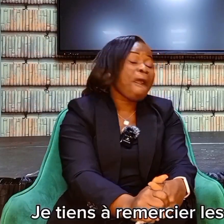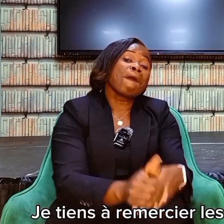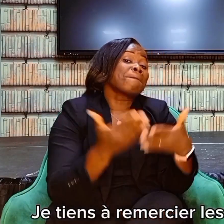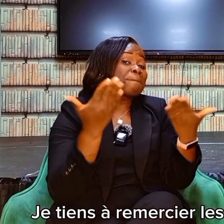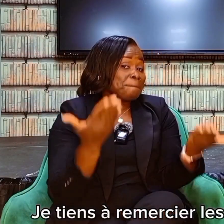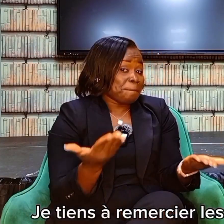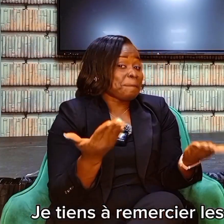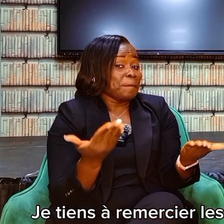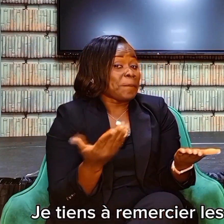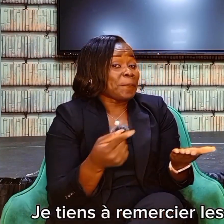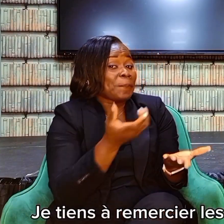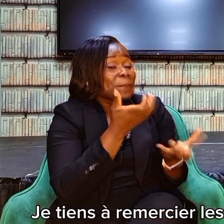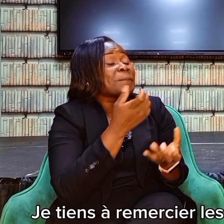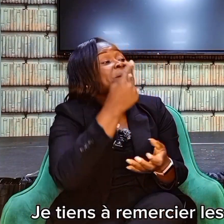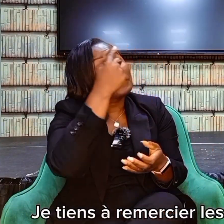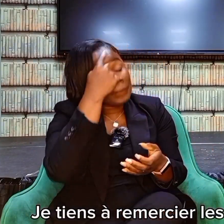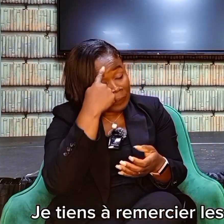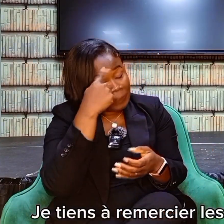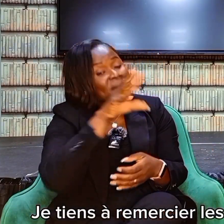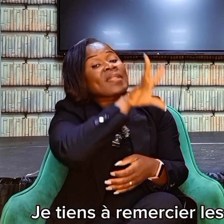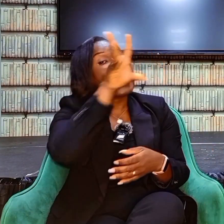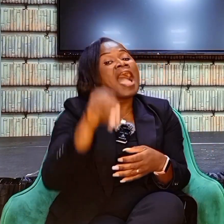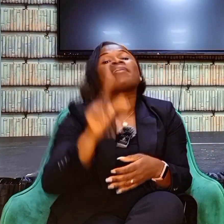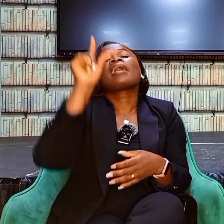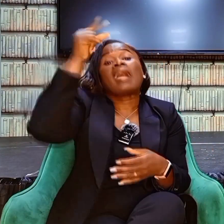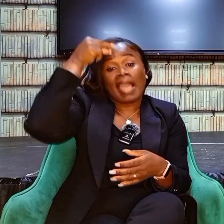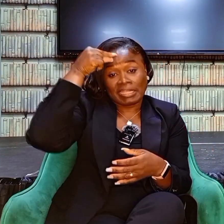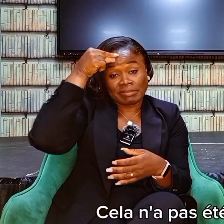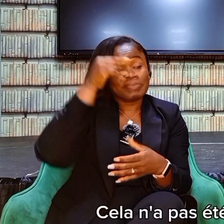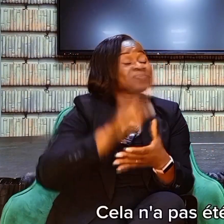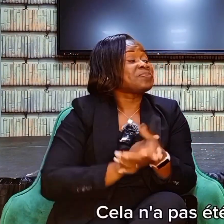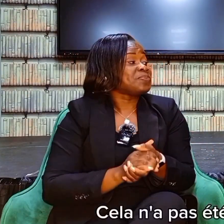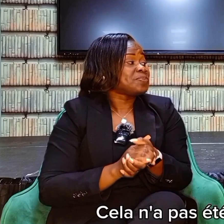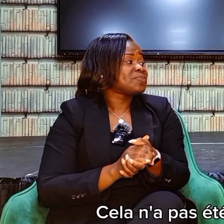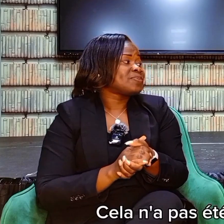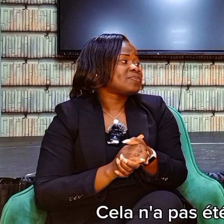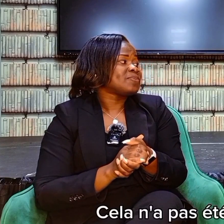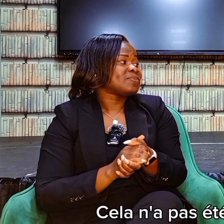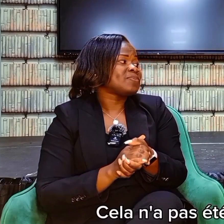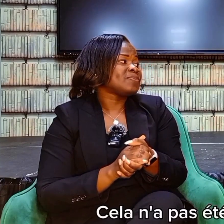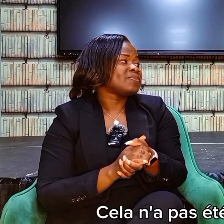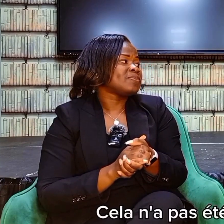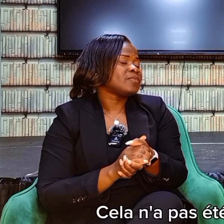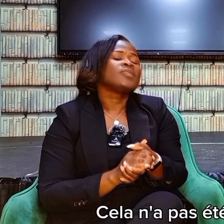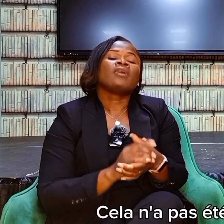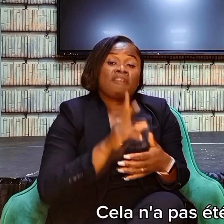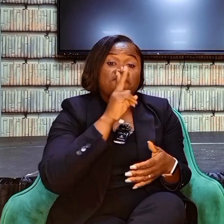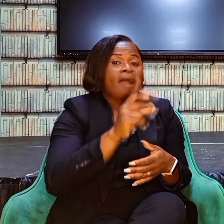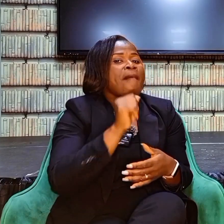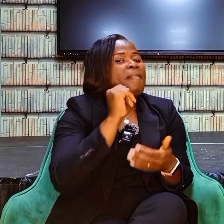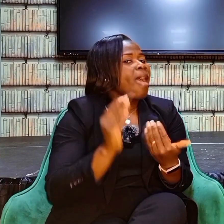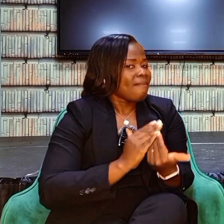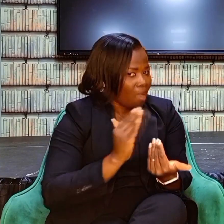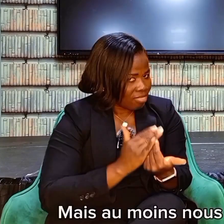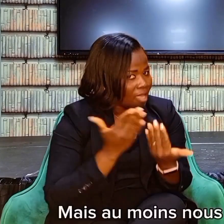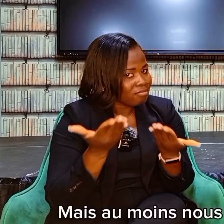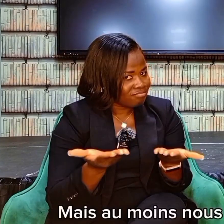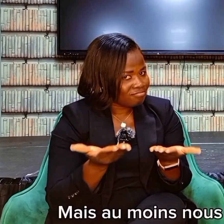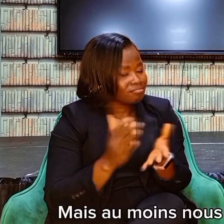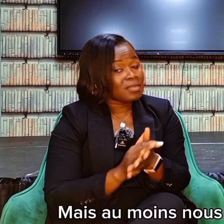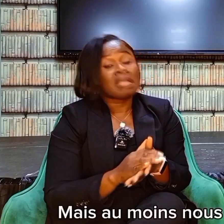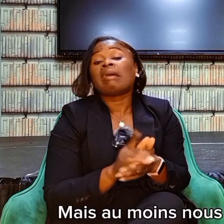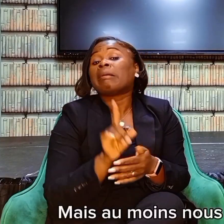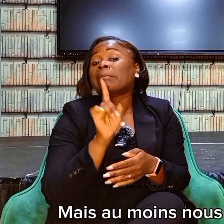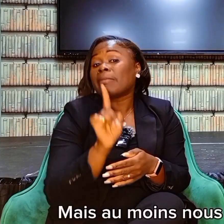I want to thank African governments. It has not been an easy journey, but